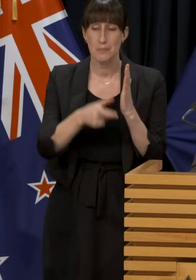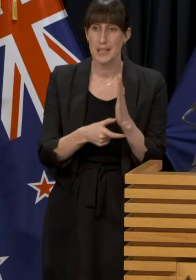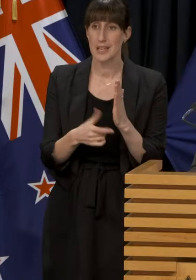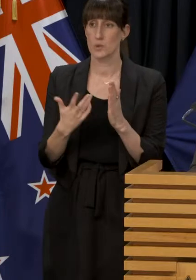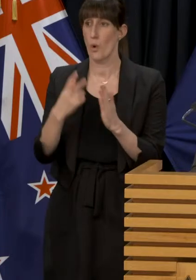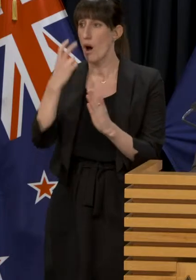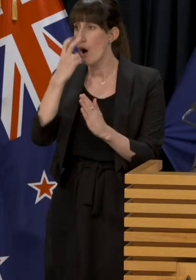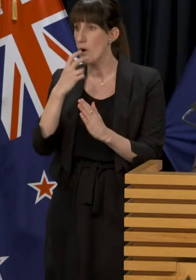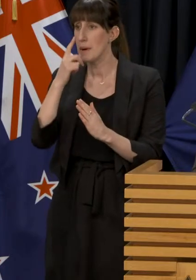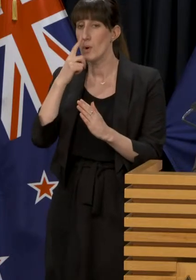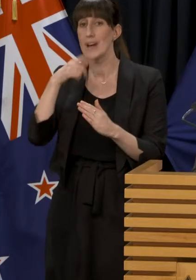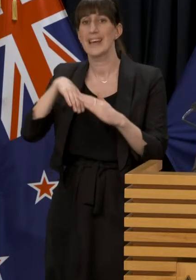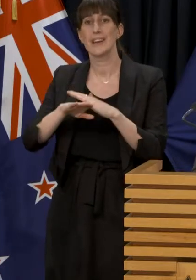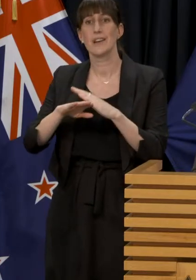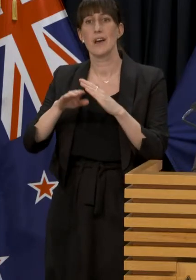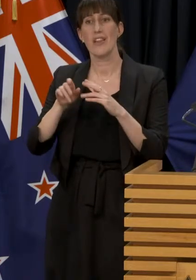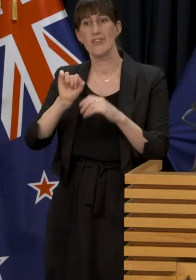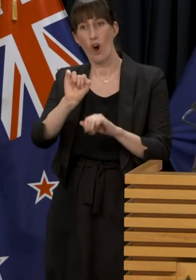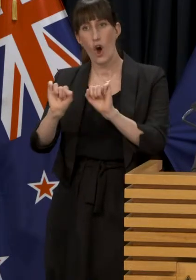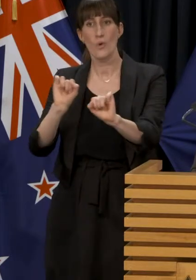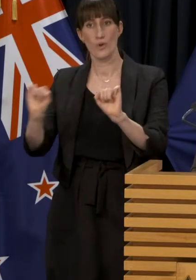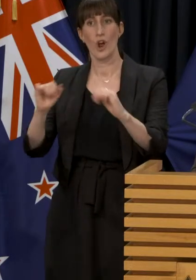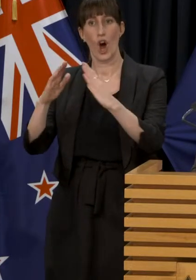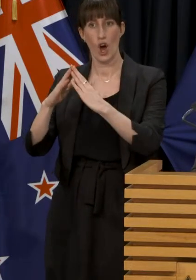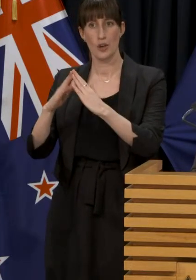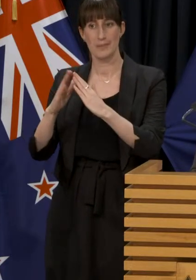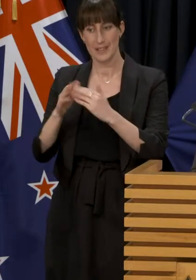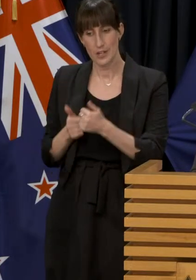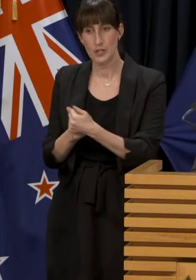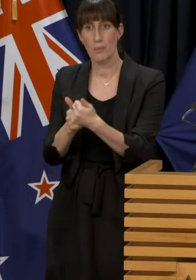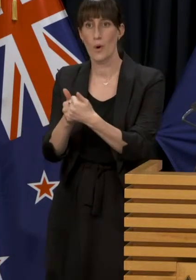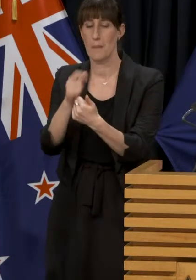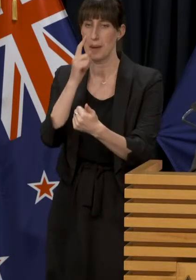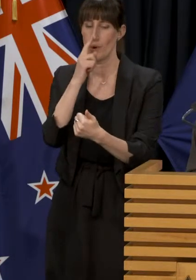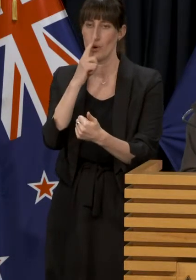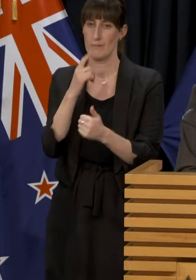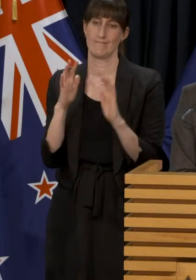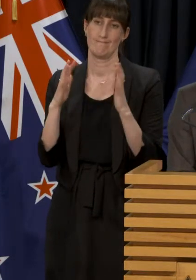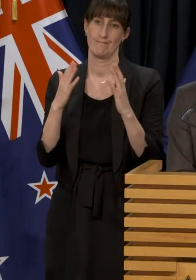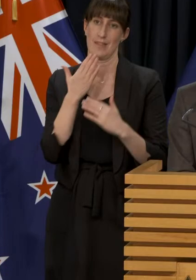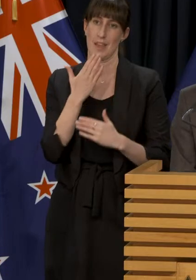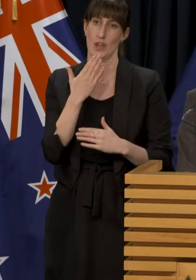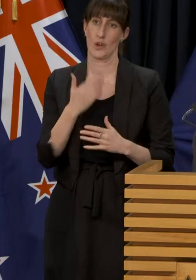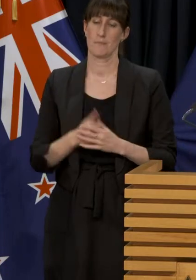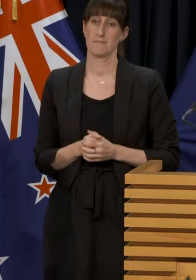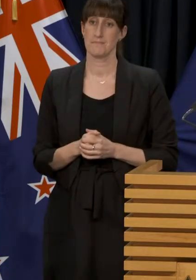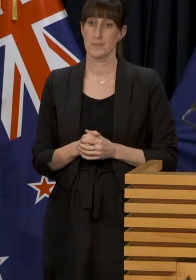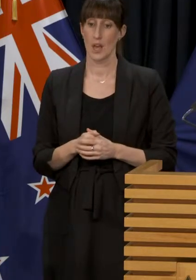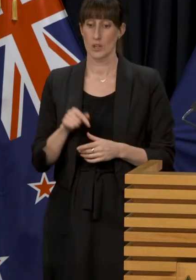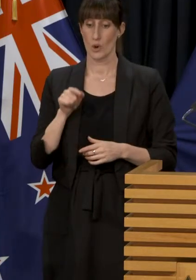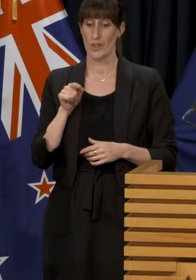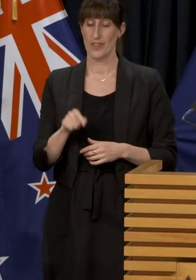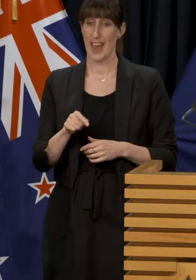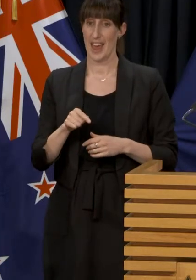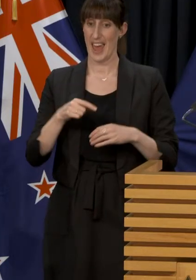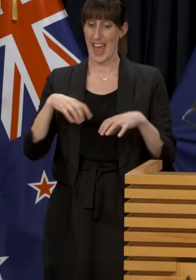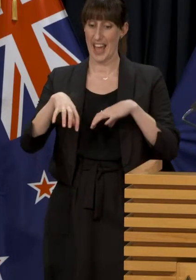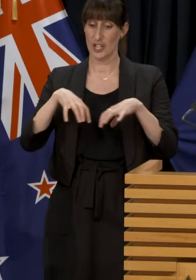own homes through the lockdown period to provide care and support. So progress on that action plan will